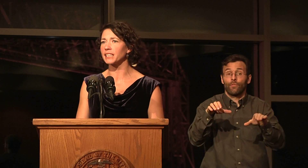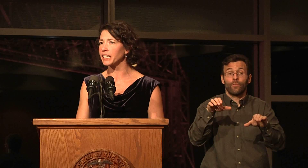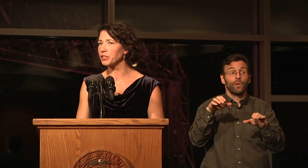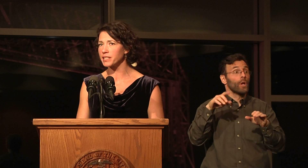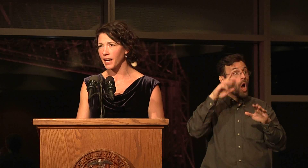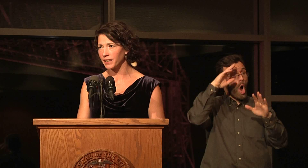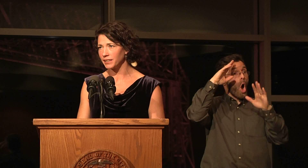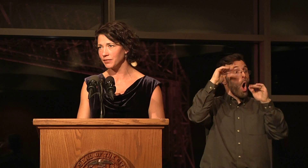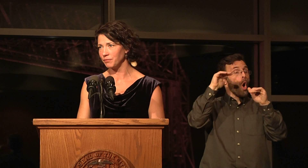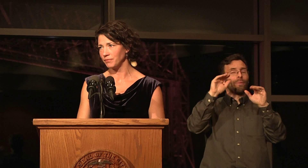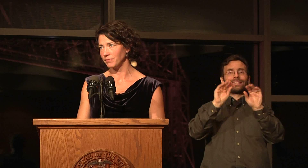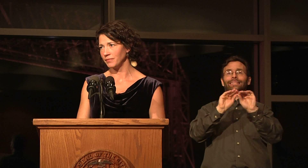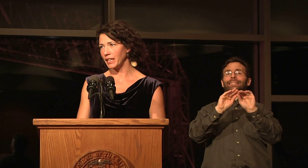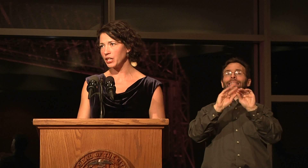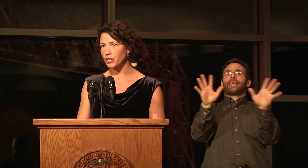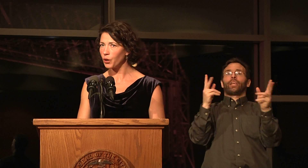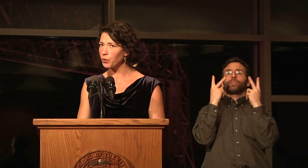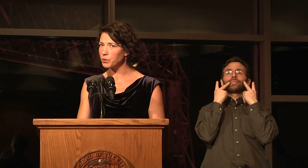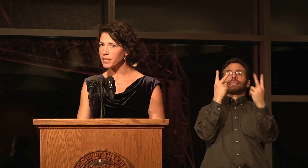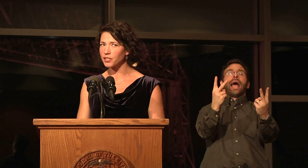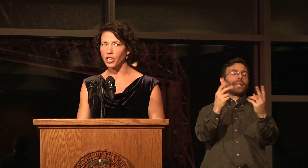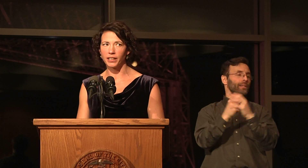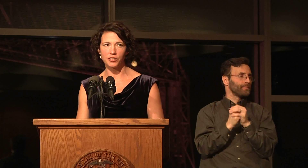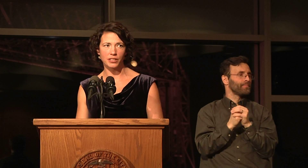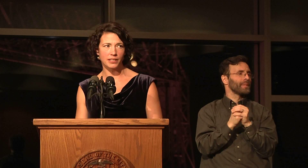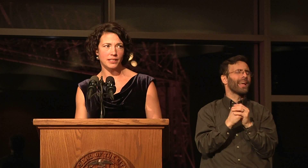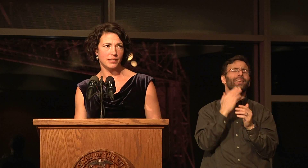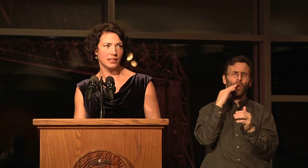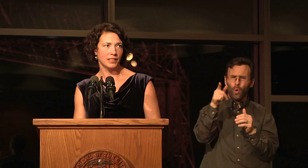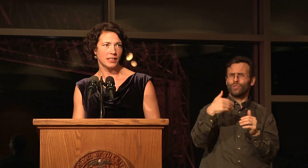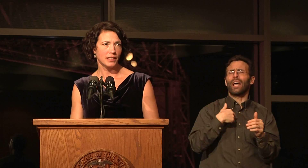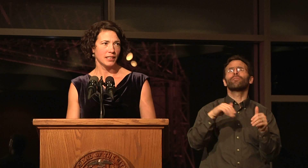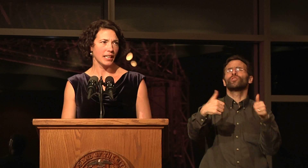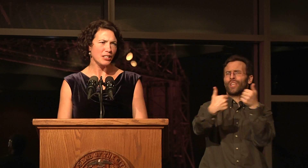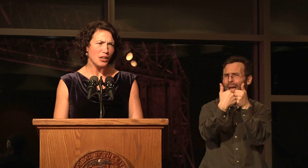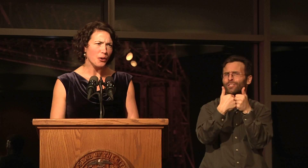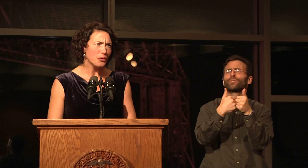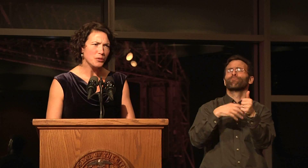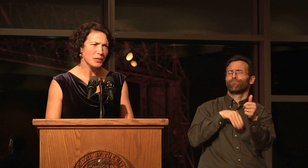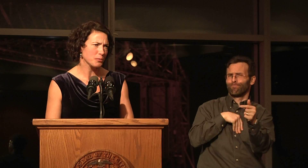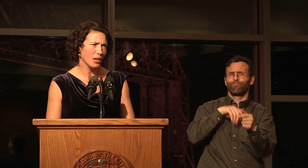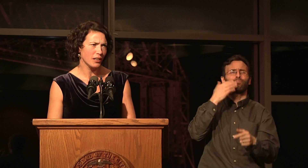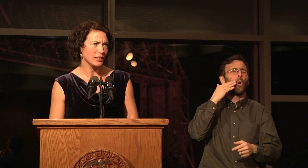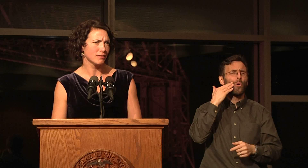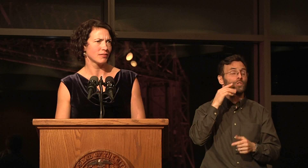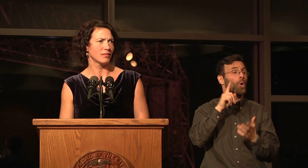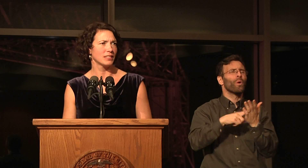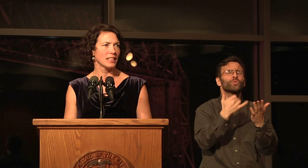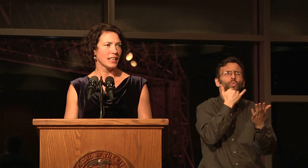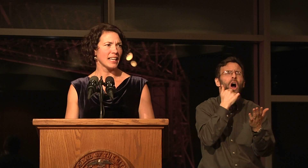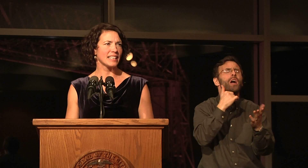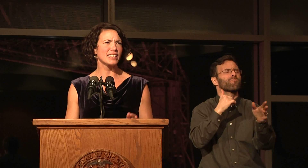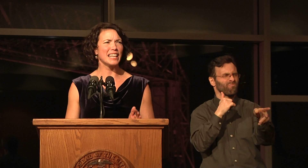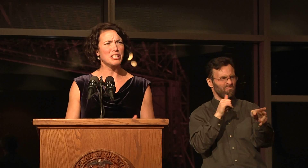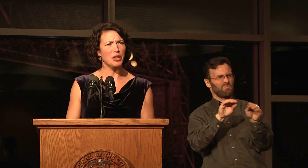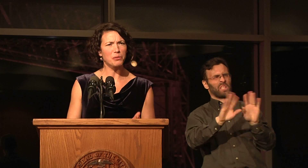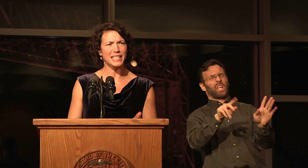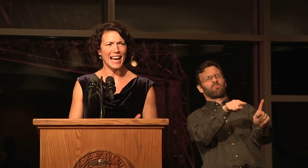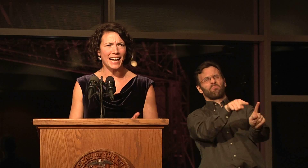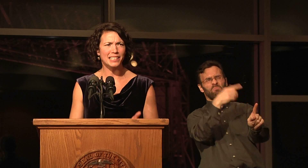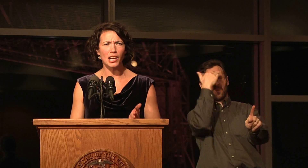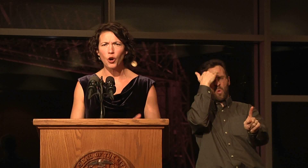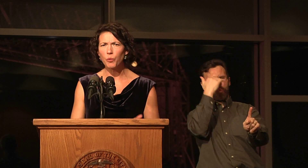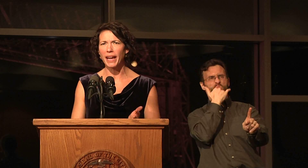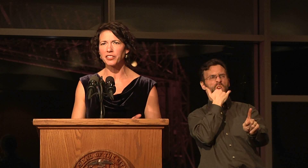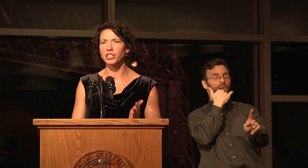is clear-sighted. It knows its challenges. It knows what's wrong. It knows